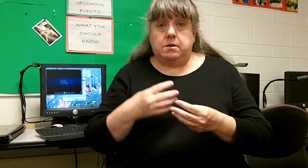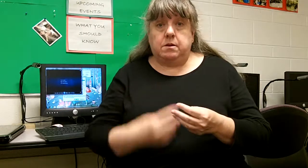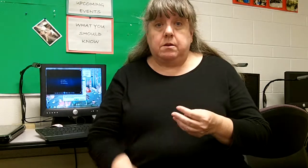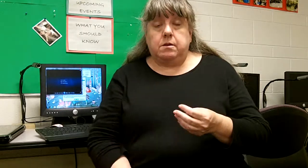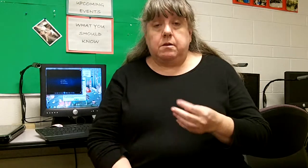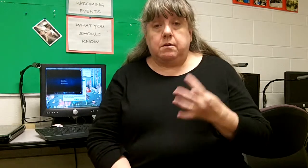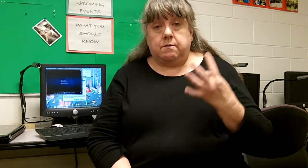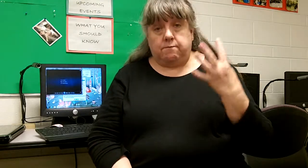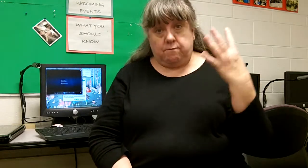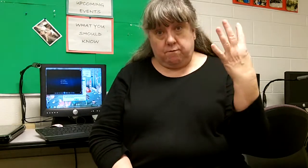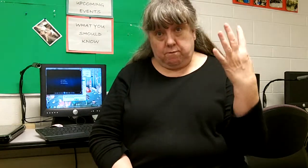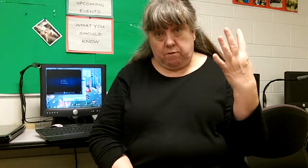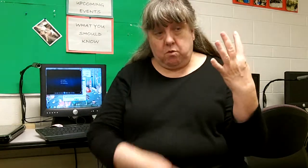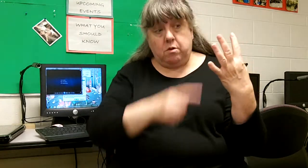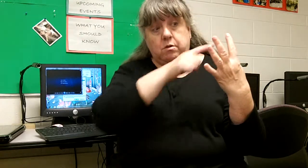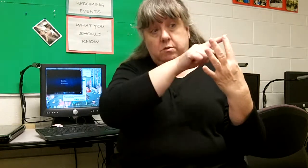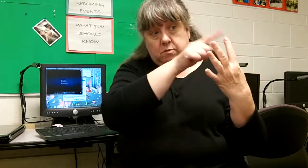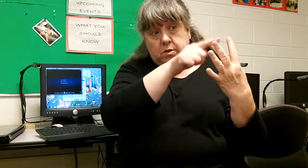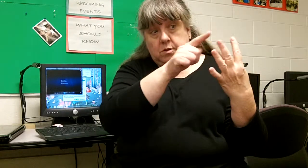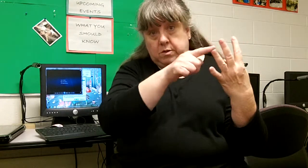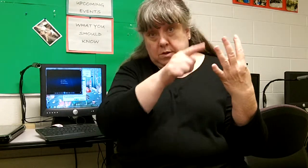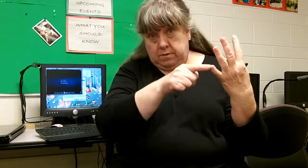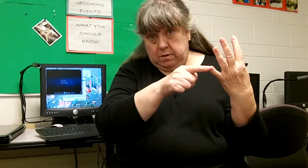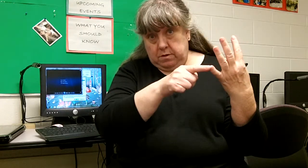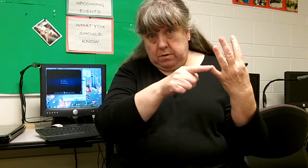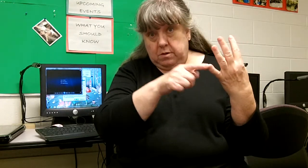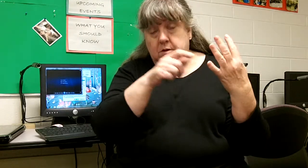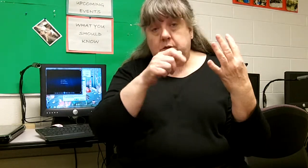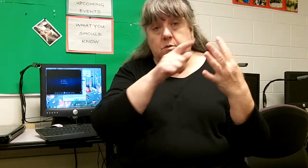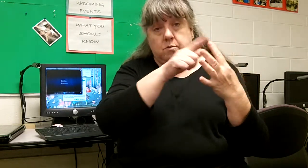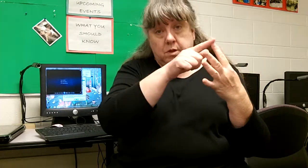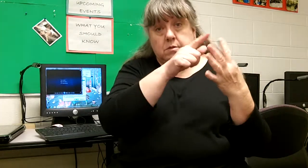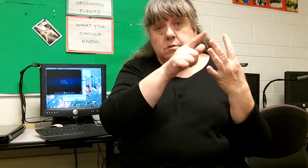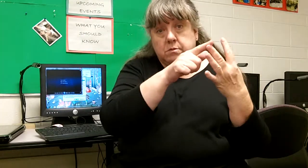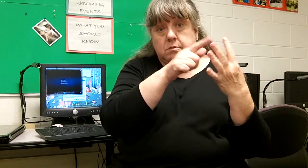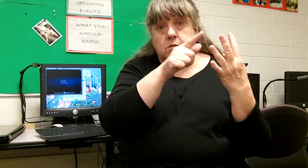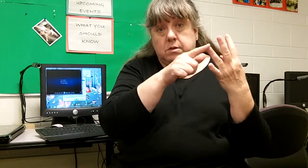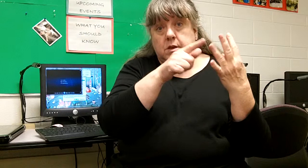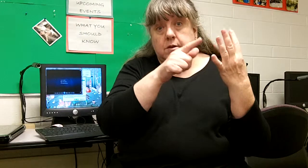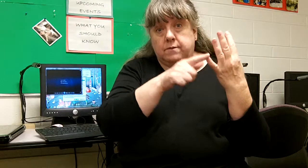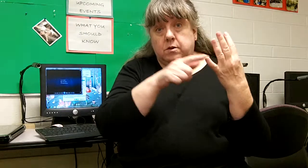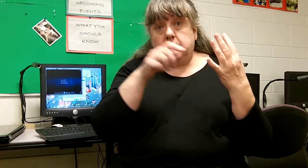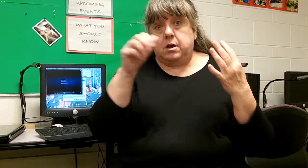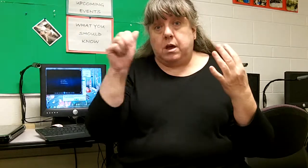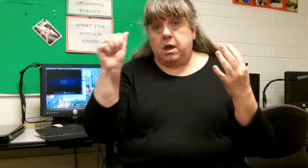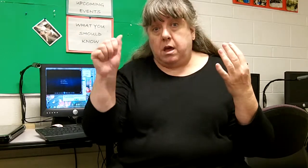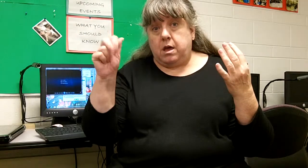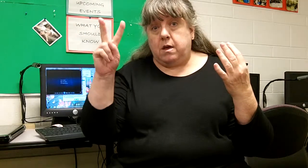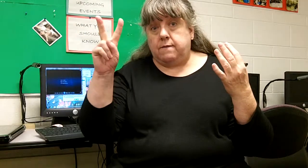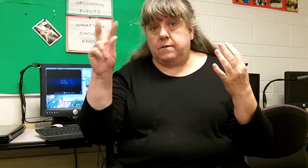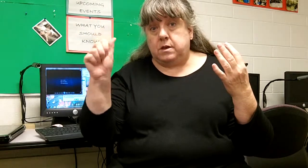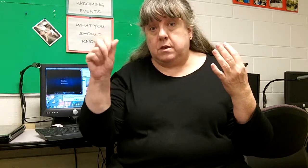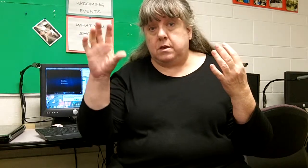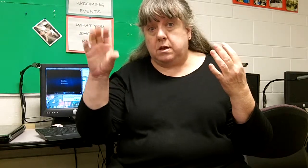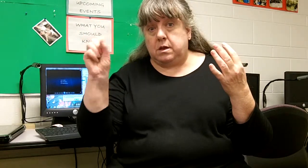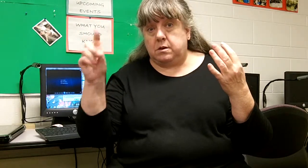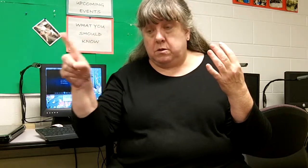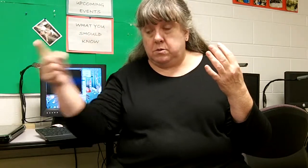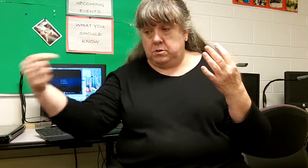these are the ones you're giving me. 1, 2, 3, 4. So how